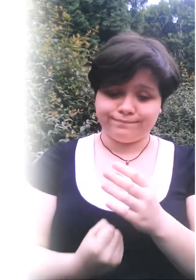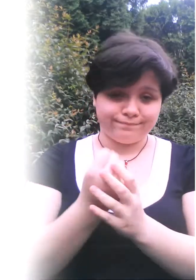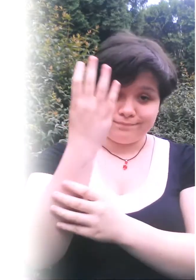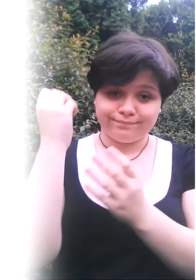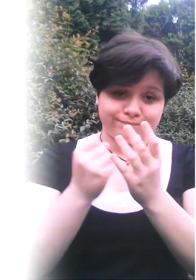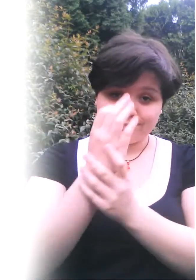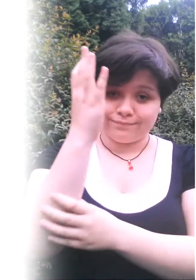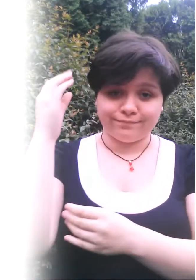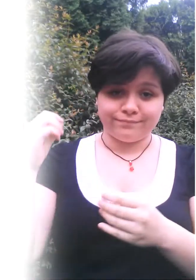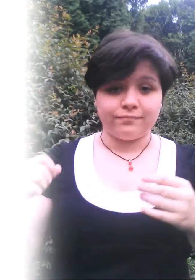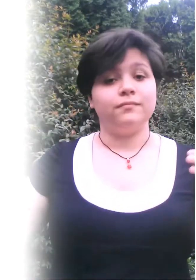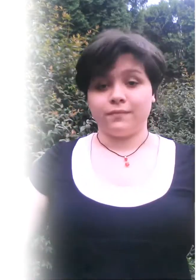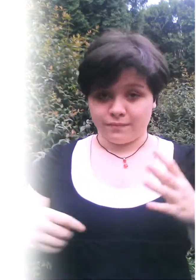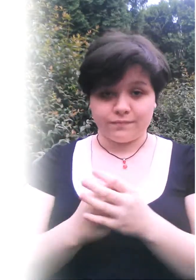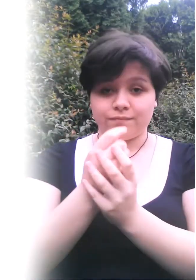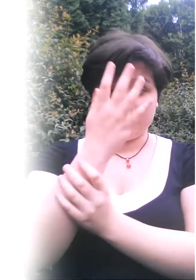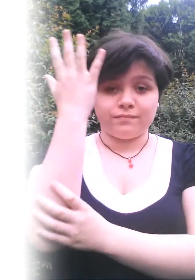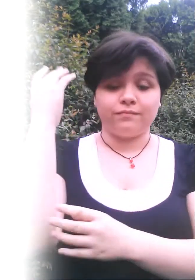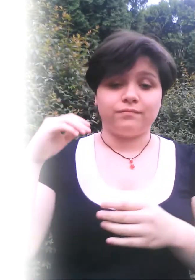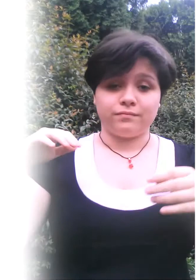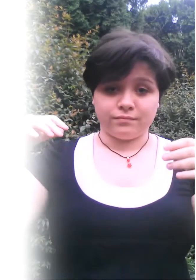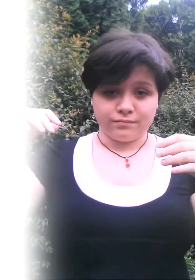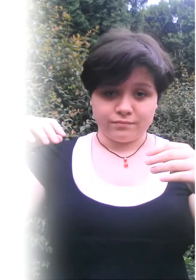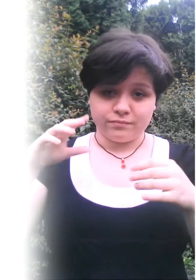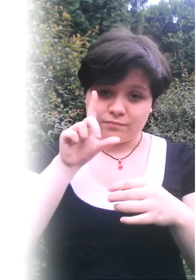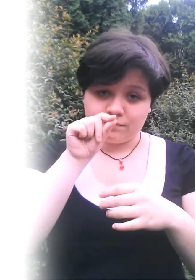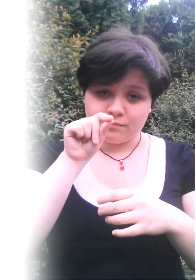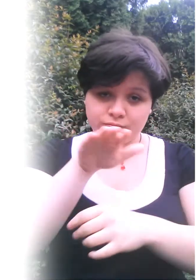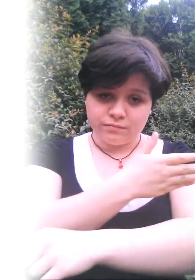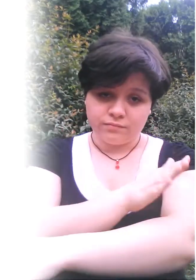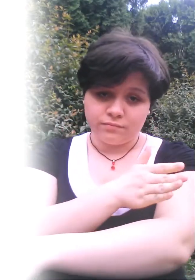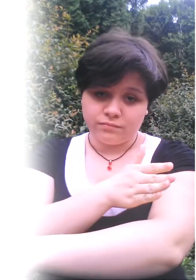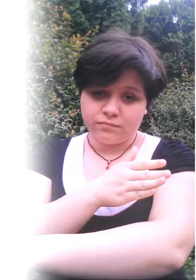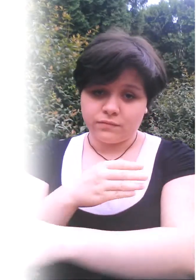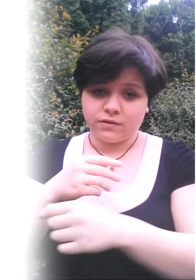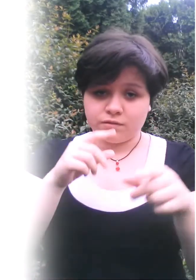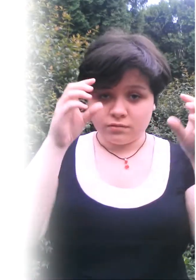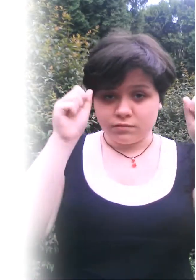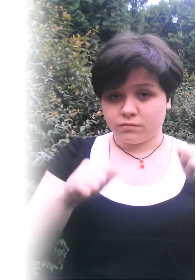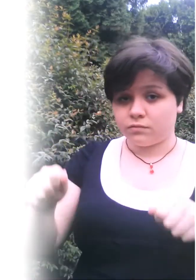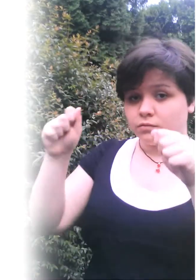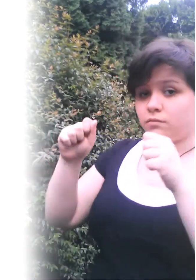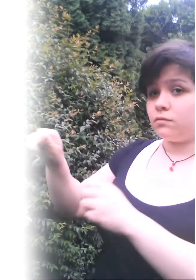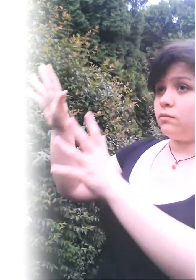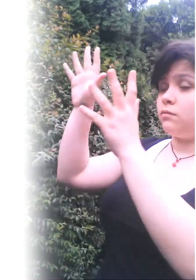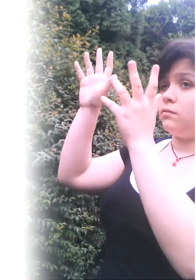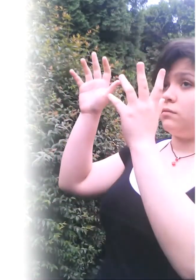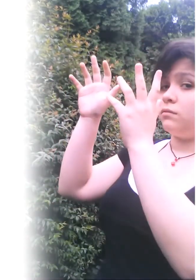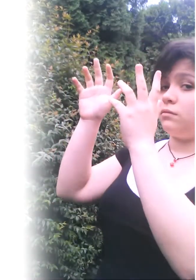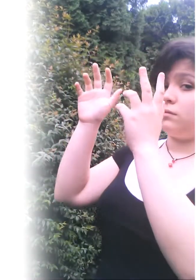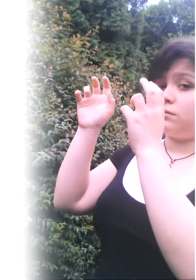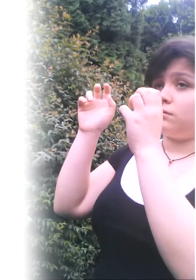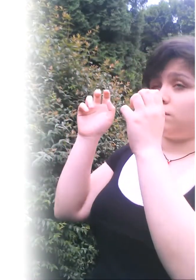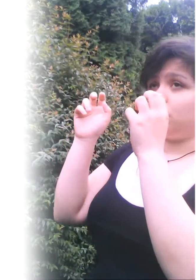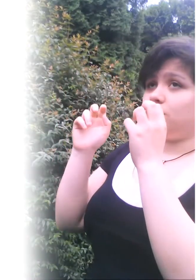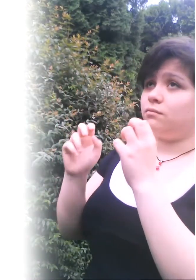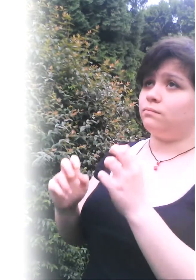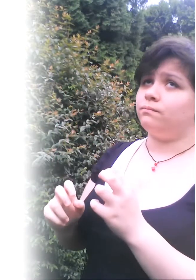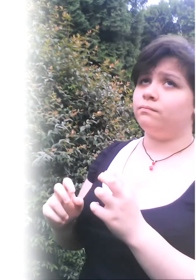And it was in the early spring when flowers bloom and robins sing, she went away.